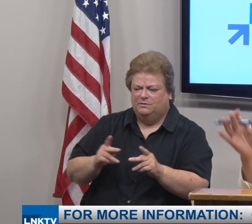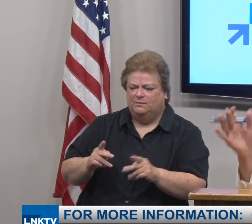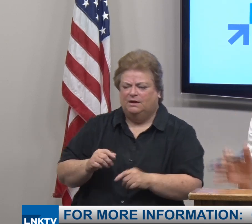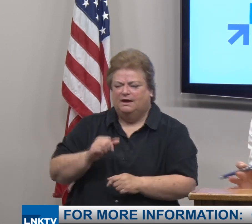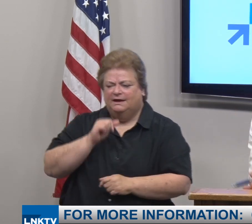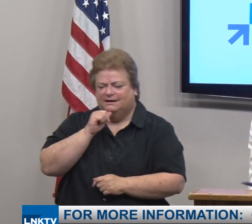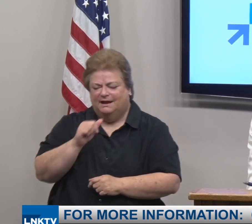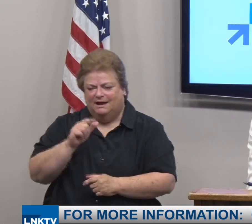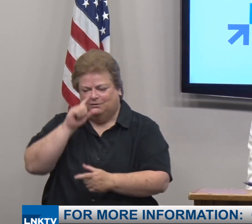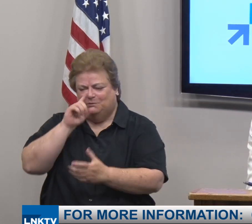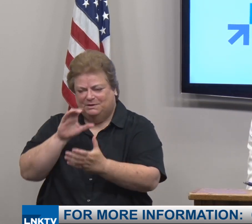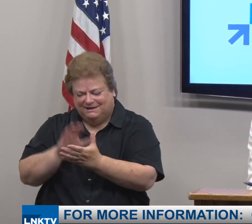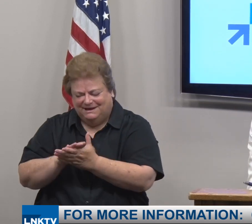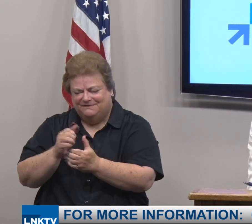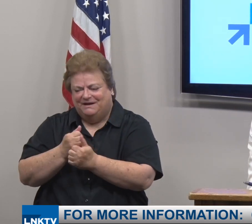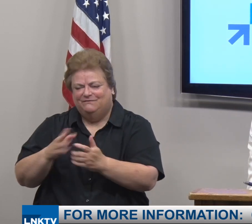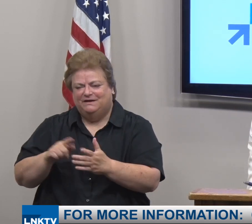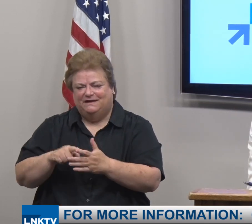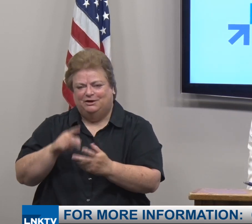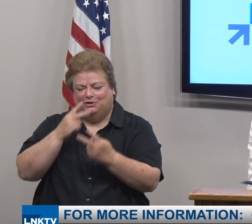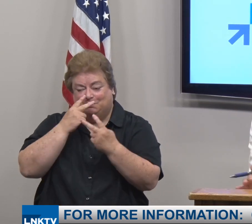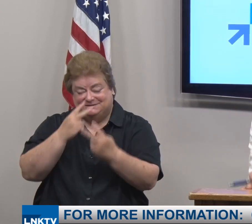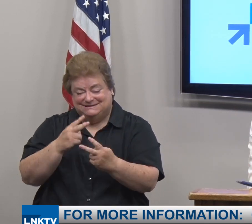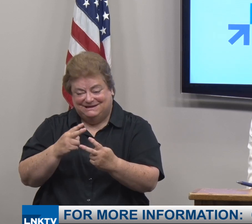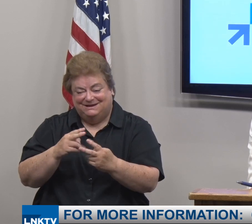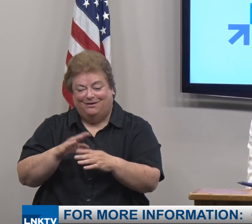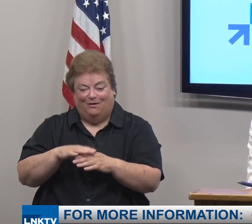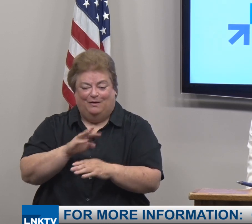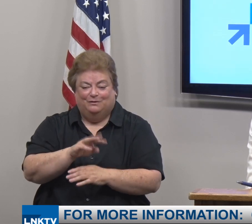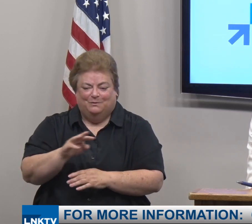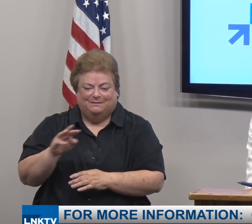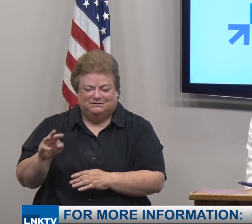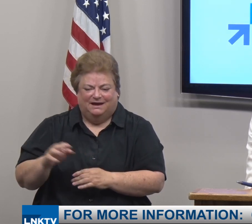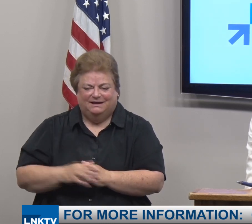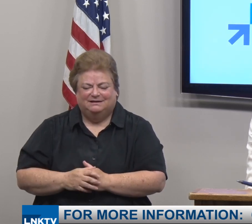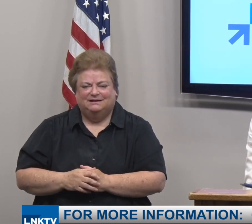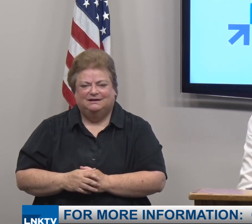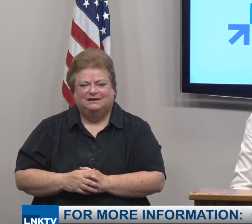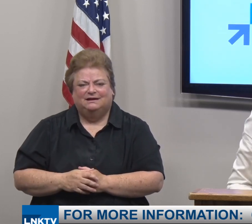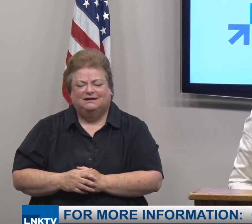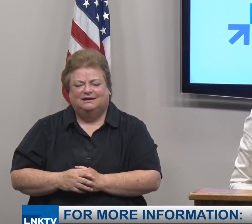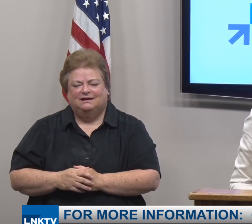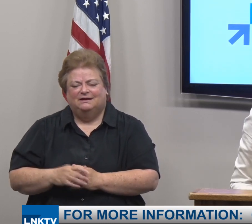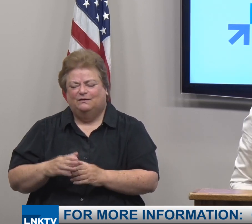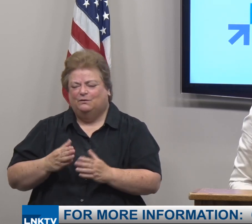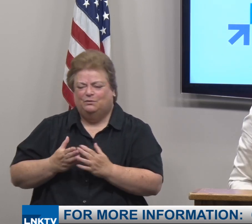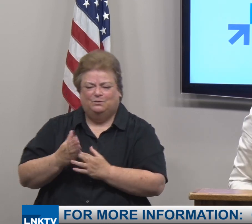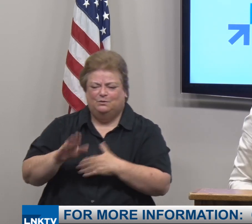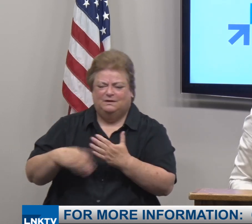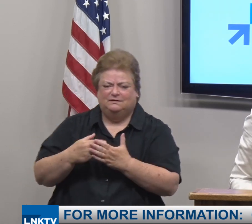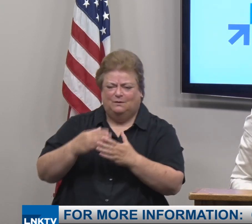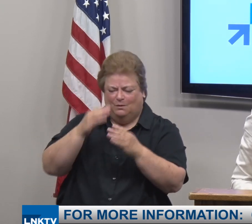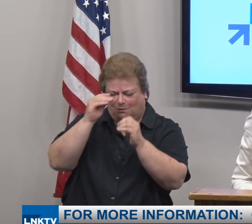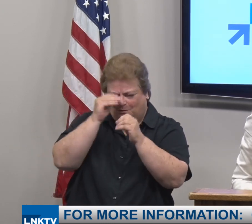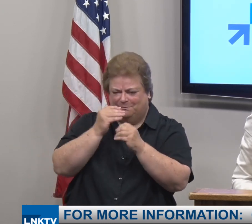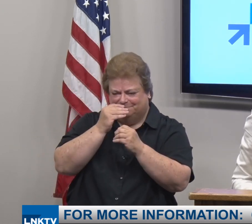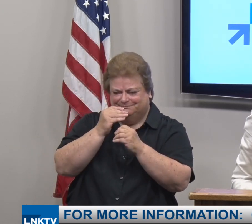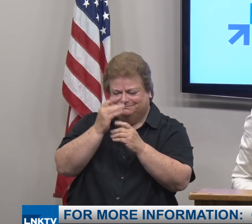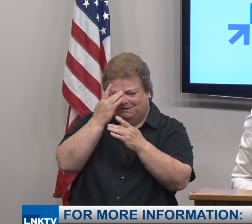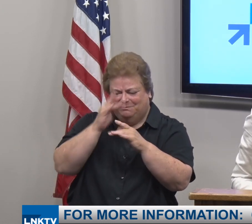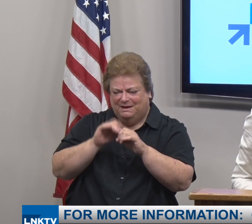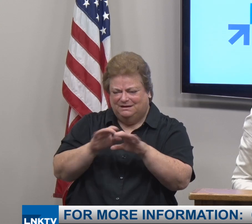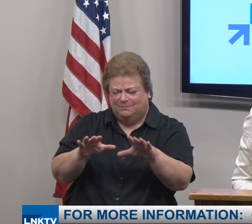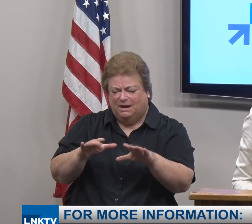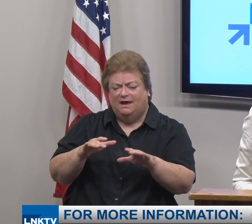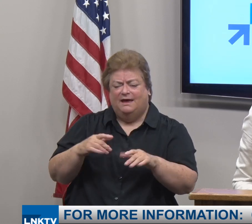believe everything they read or see online. And as we've said throughout this pandemic, and especially since we put the mask requirement in